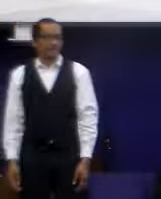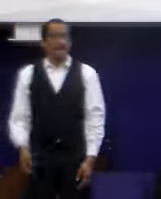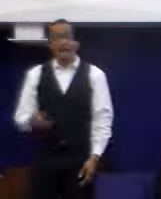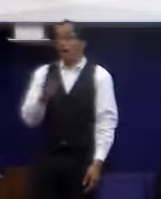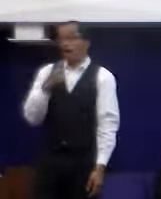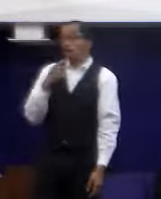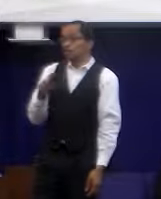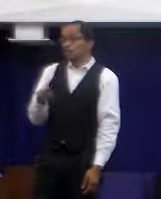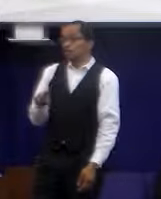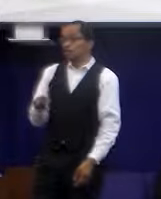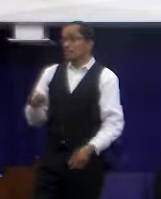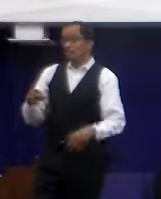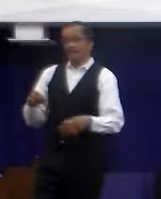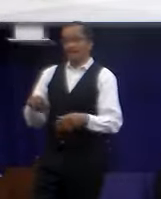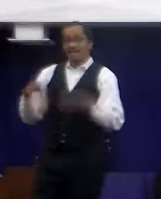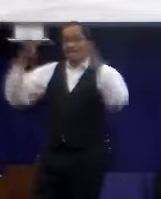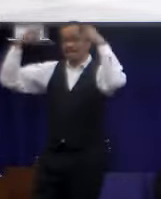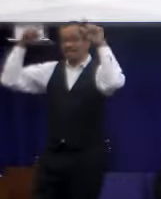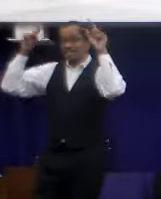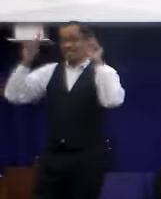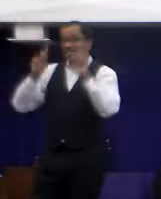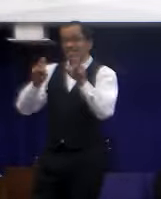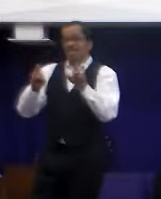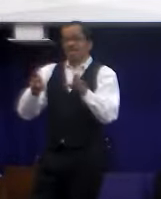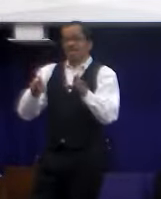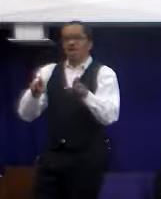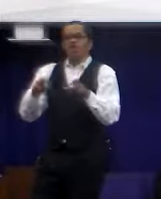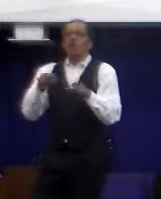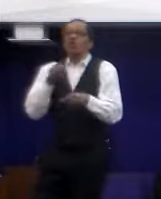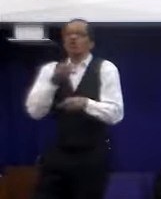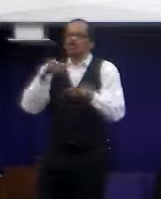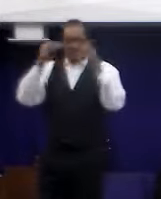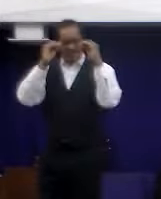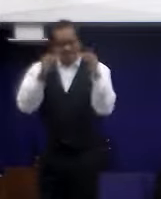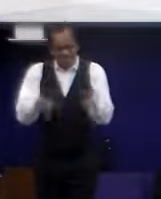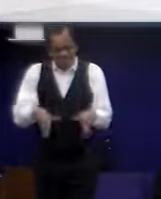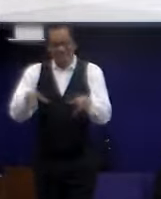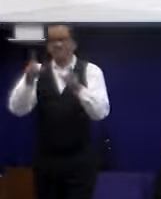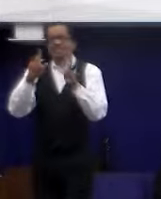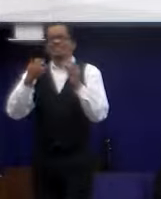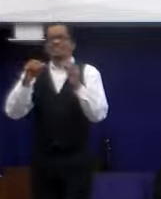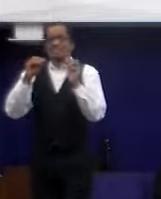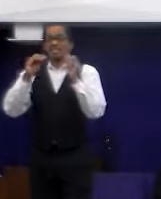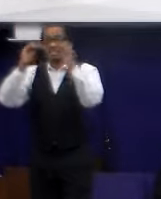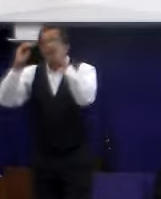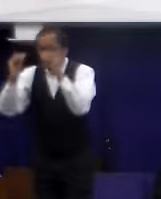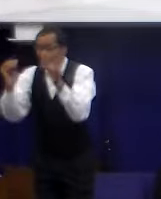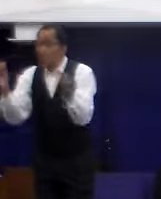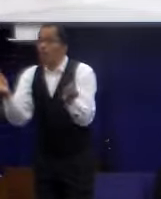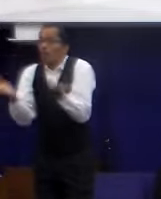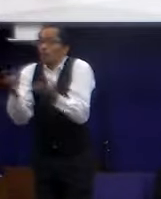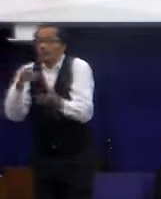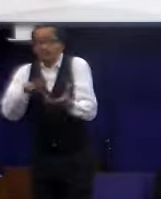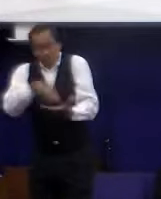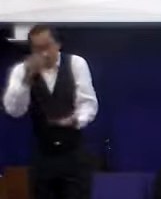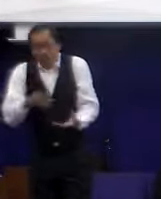And I told him, you can't fill the test. The teacher was taught what you're supposed to remember. You wouldn't listen, take notes. Wow. Look,